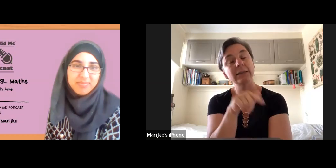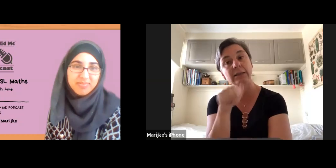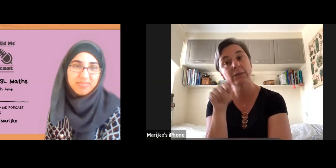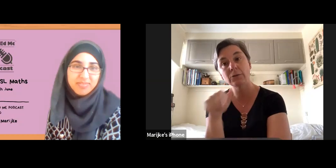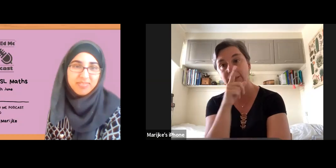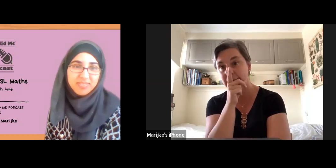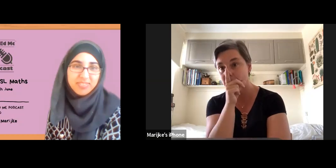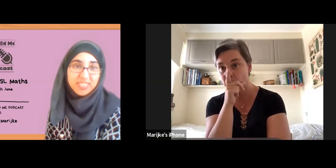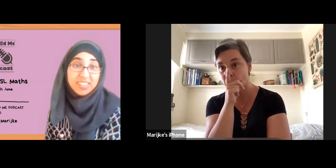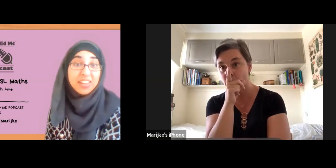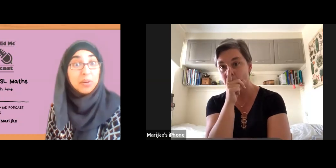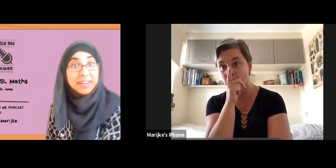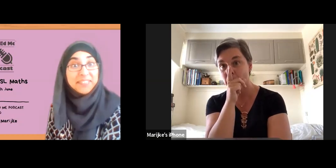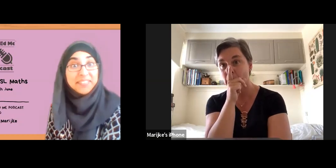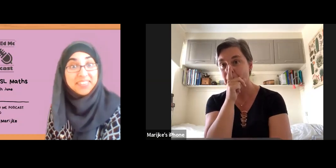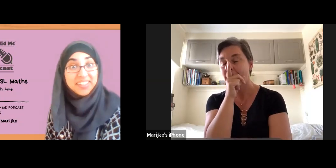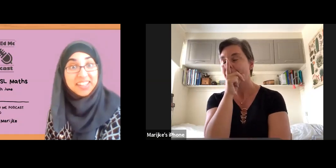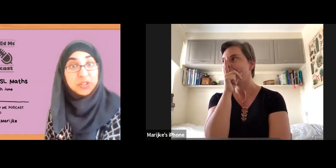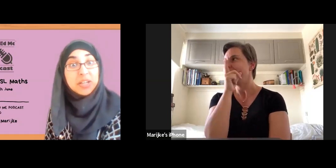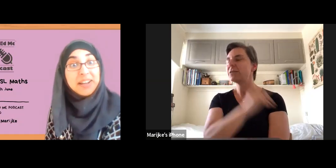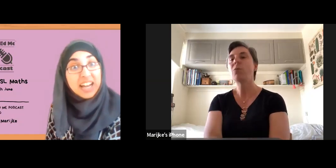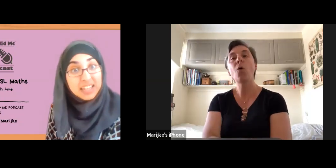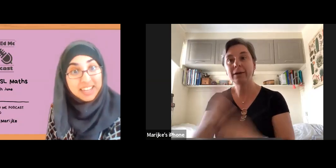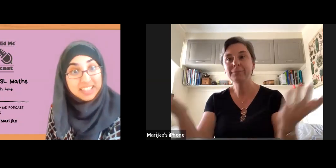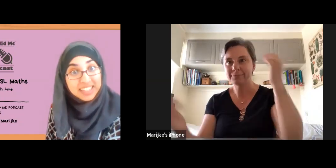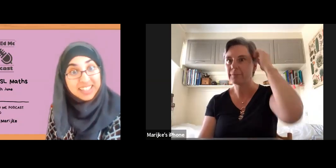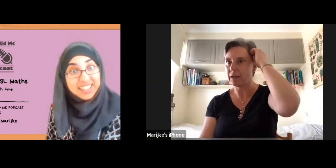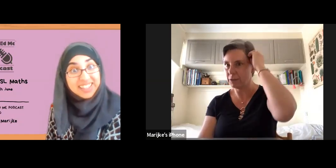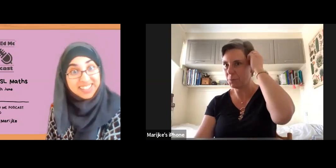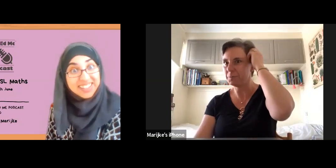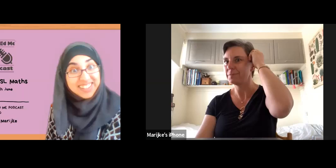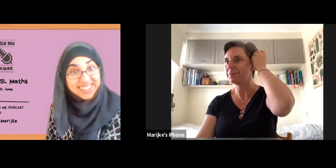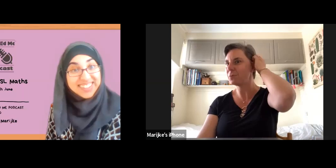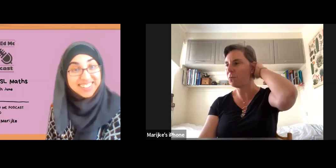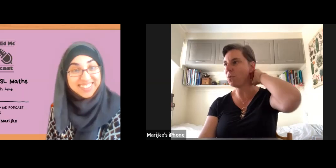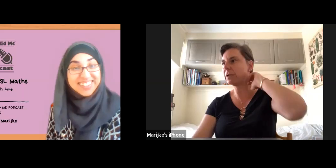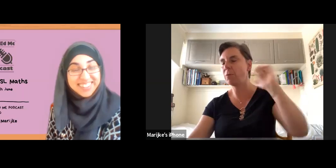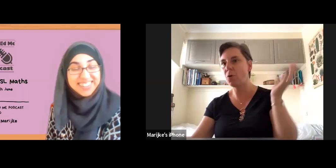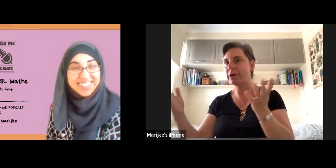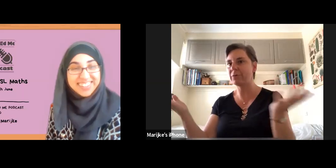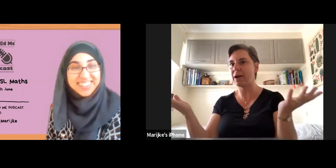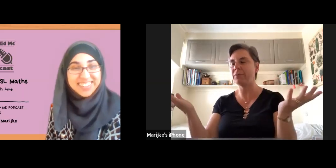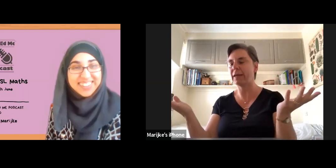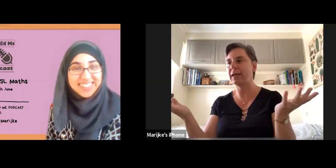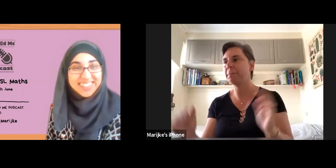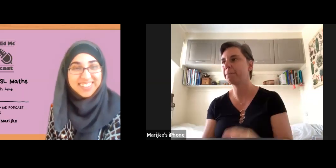in a notice. Oh, wow. Talk about timing. I know. So I'm walking around there. And